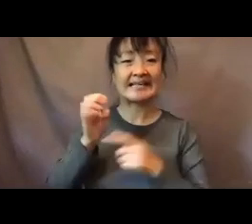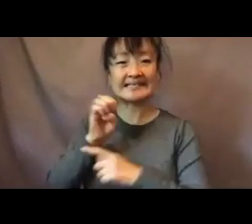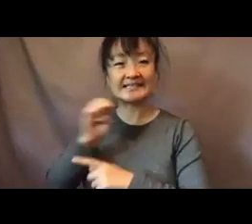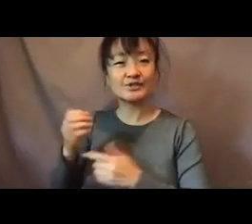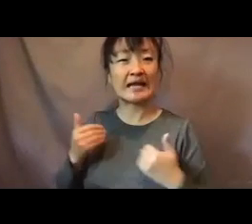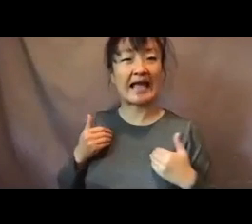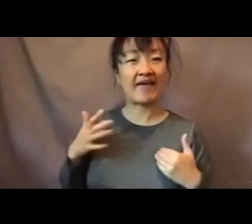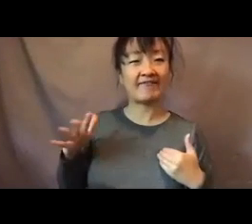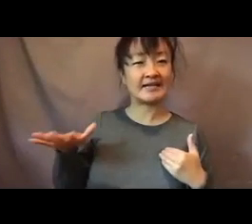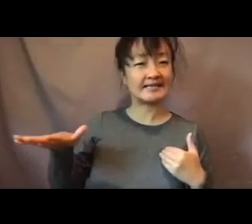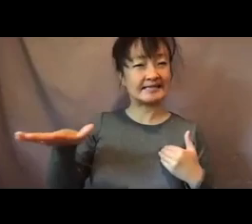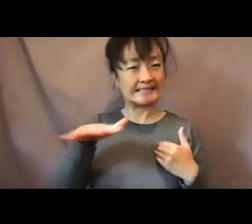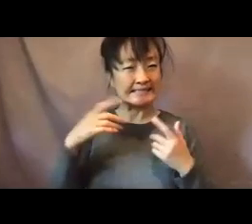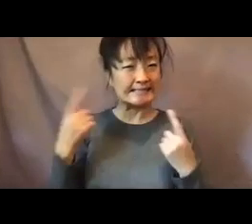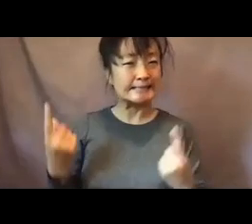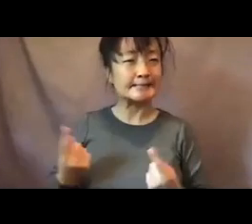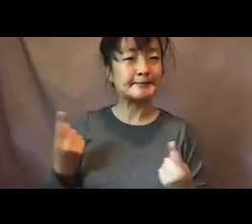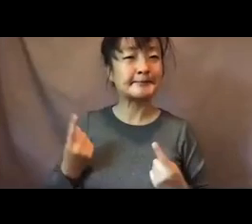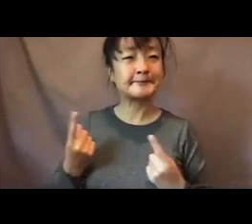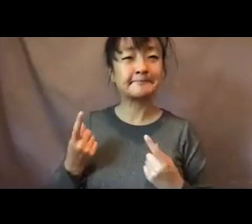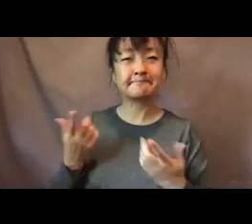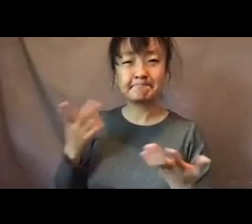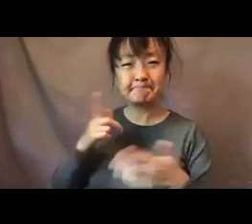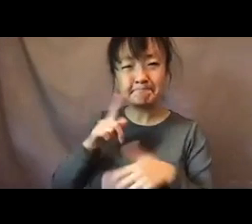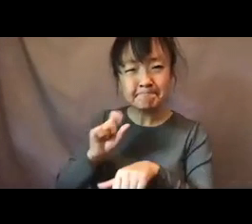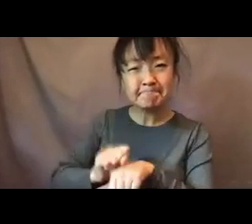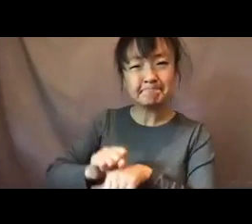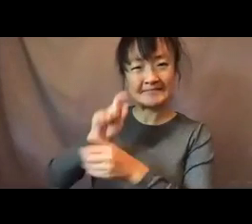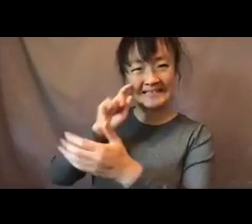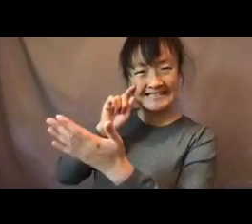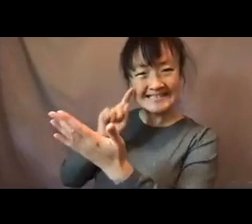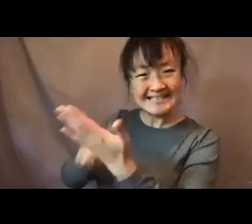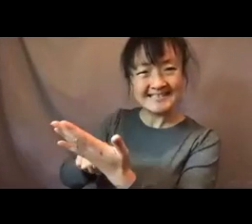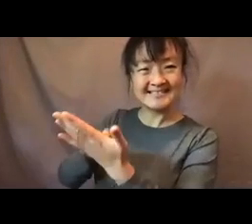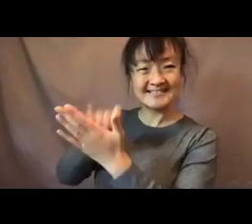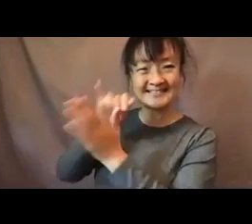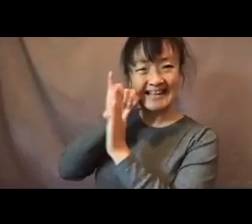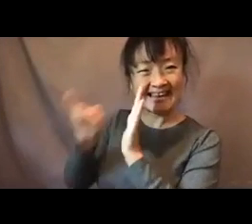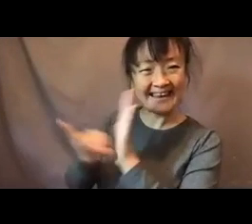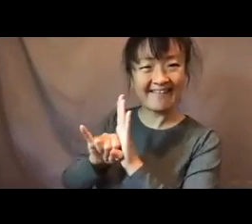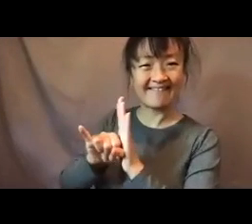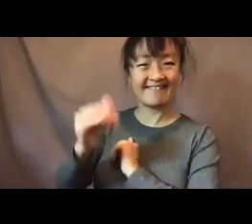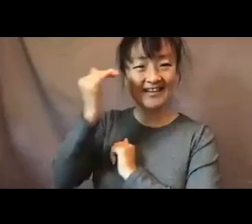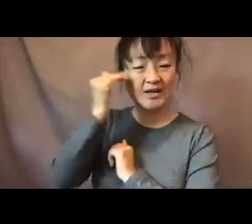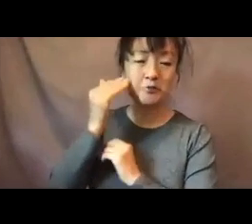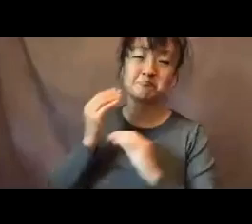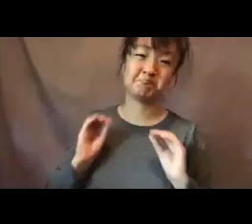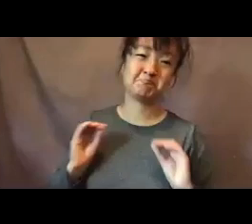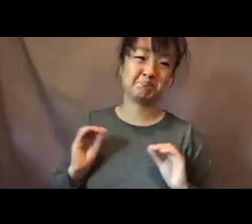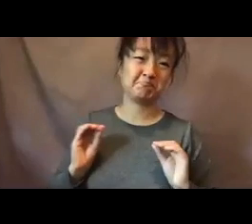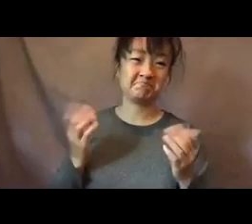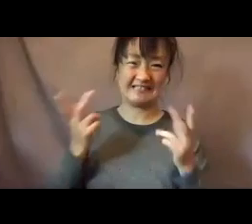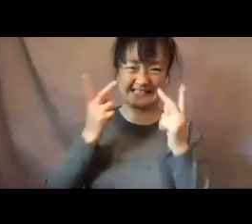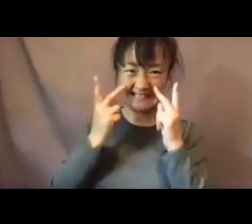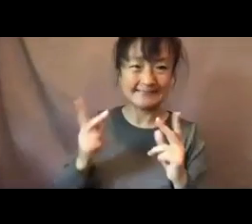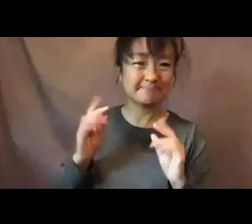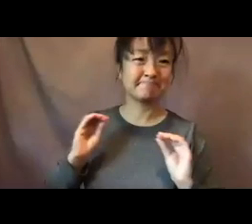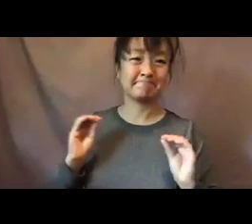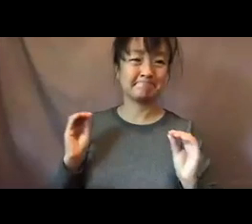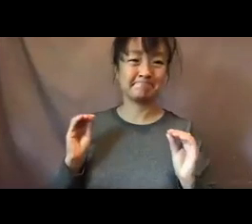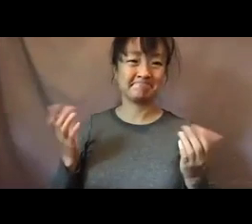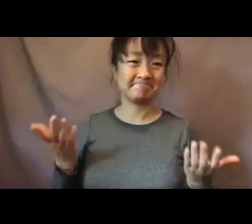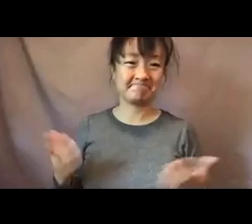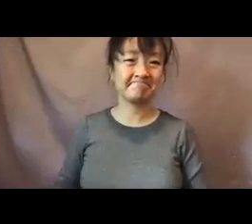that allows for something that we don't really know or can't really quite see. with a different kind of precision,